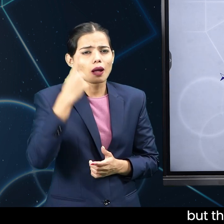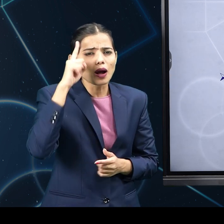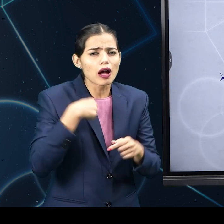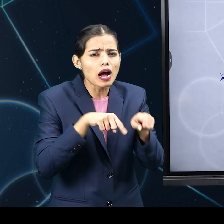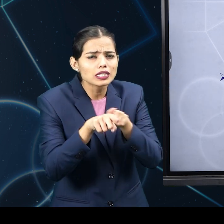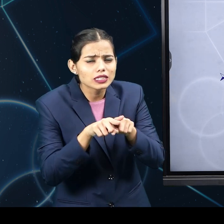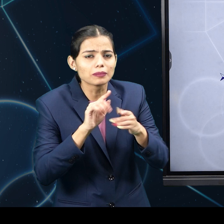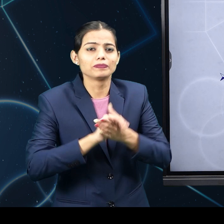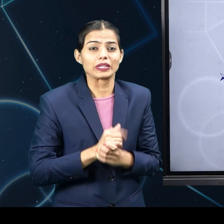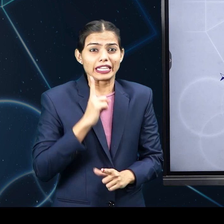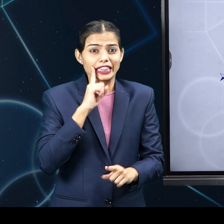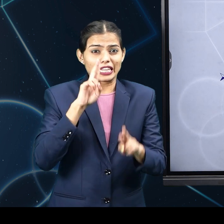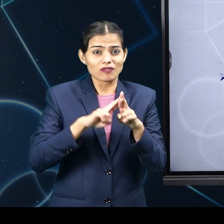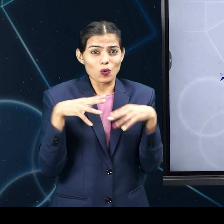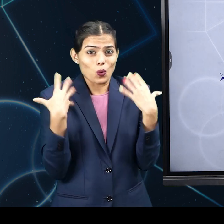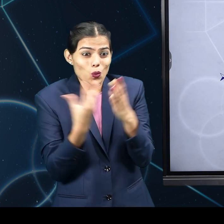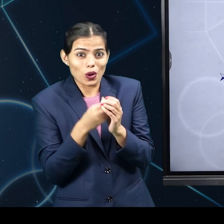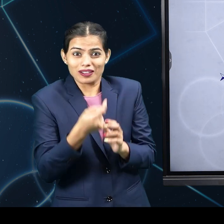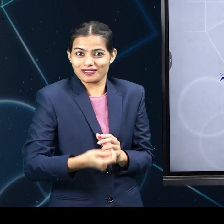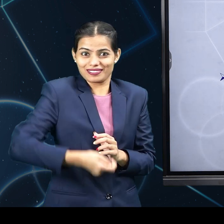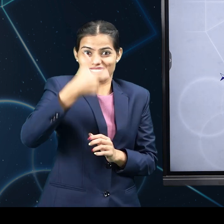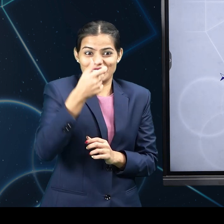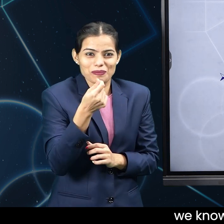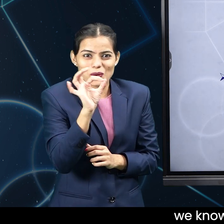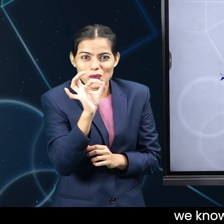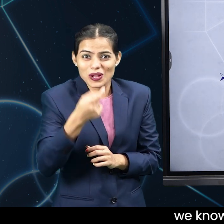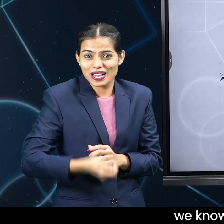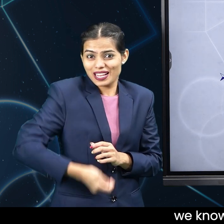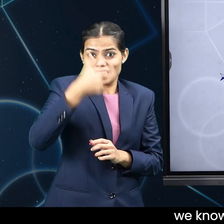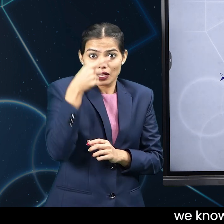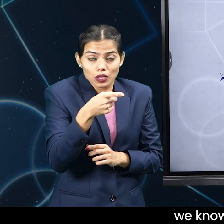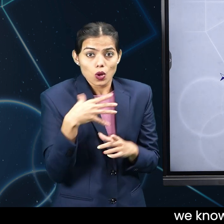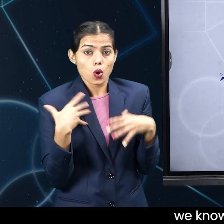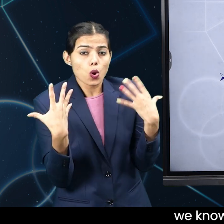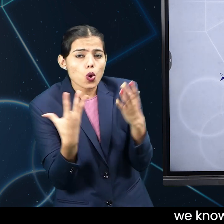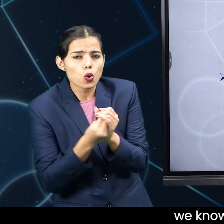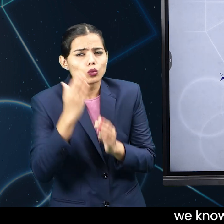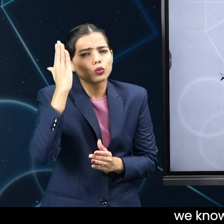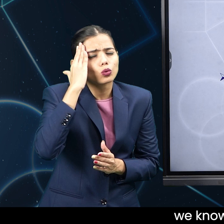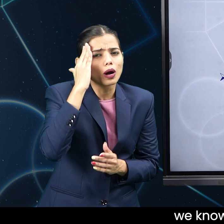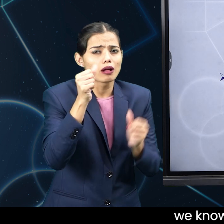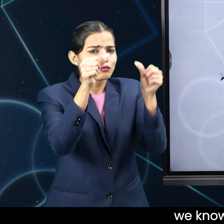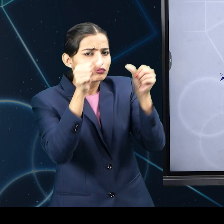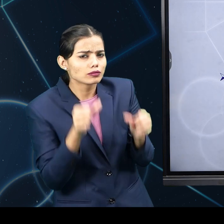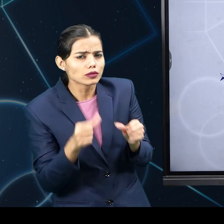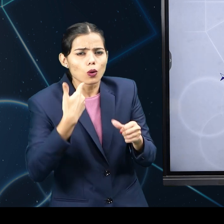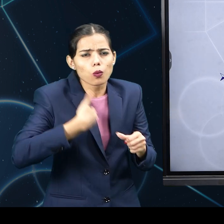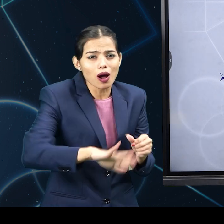For example, if we flip a coin, we know the result will be head or tail, but exactly